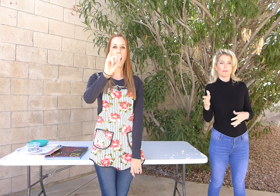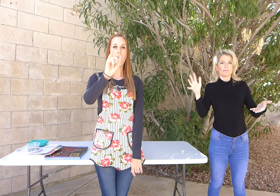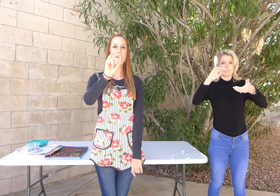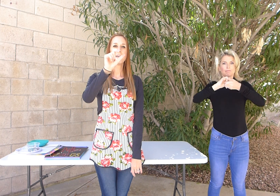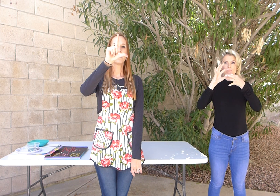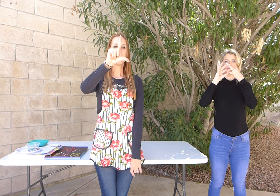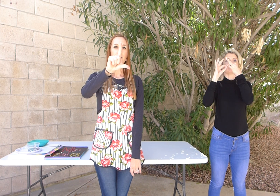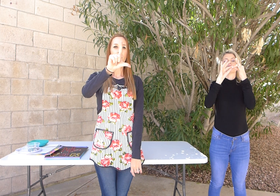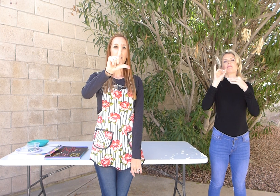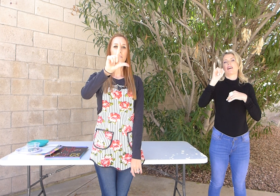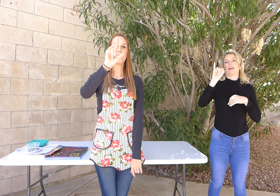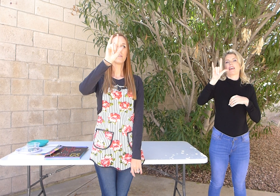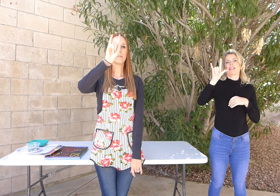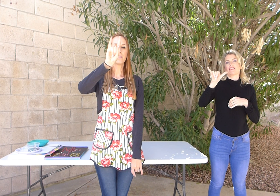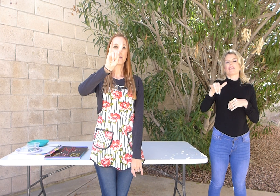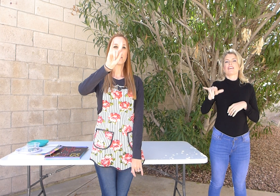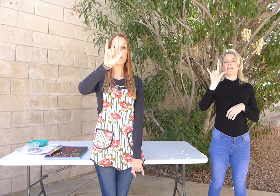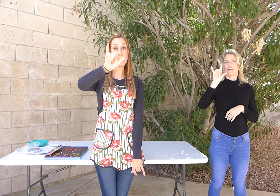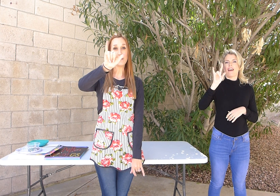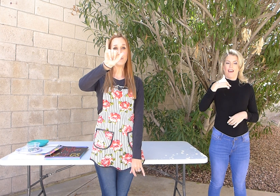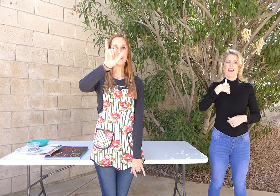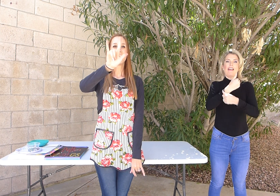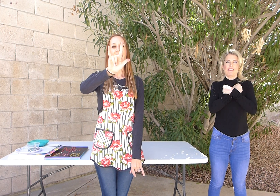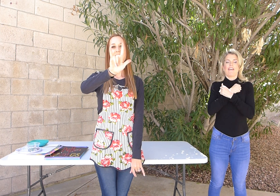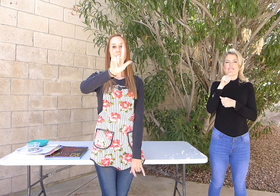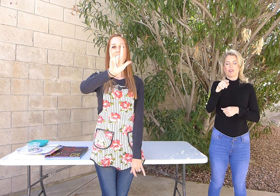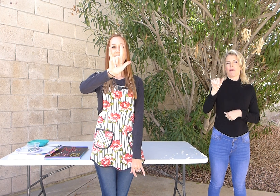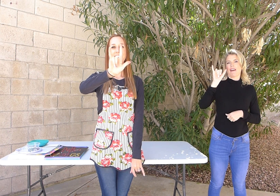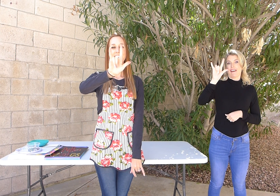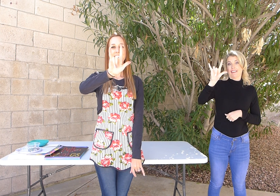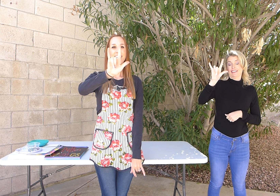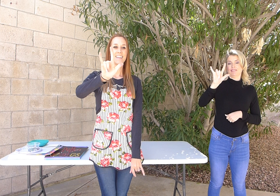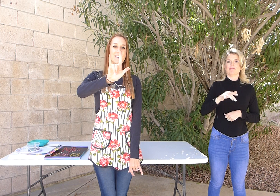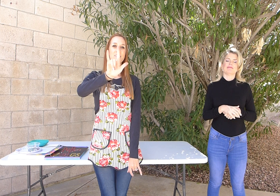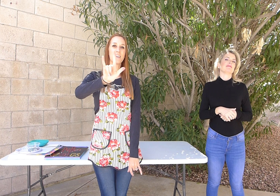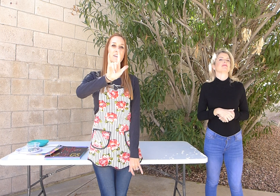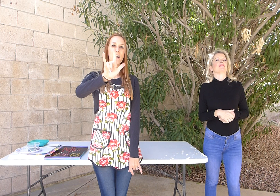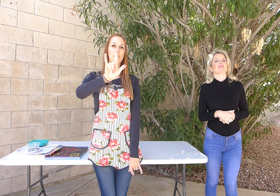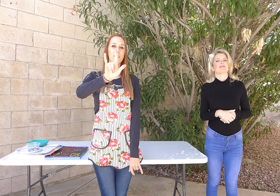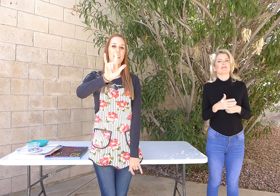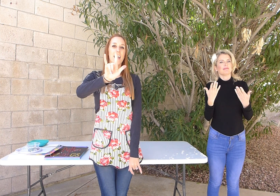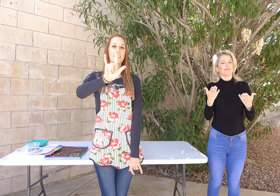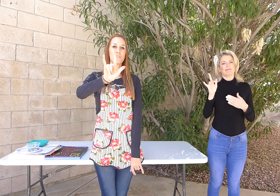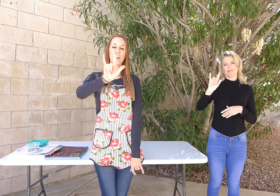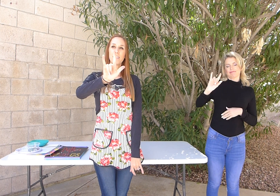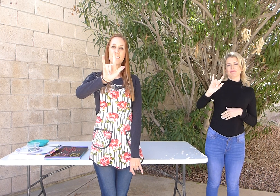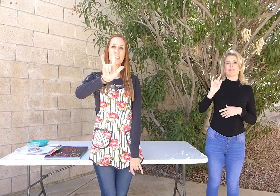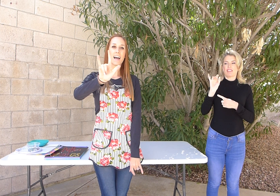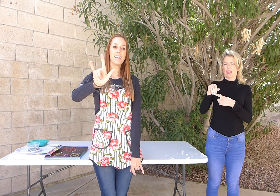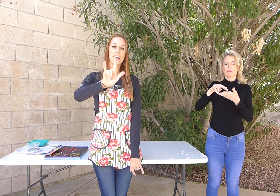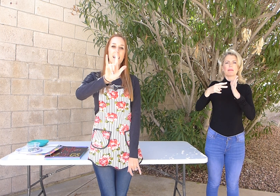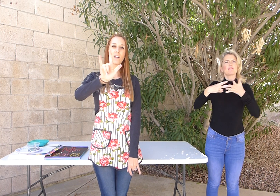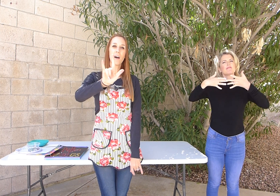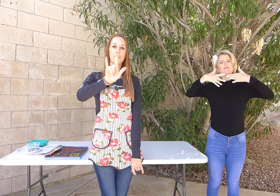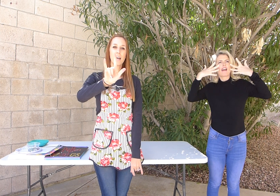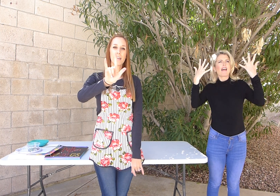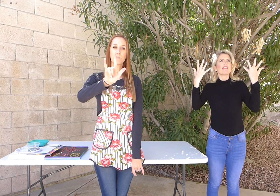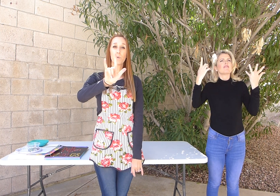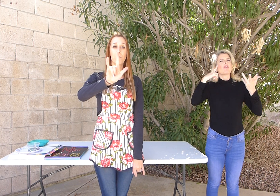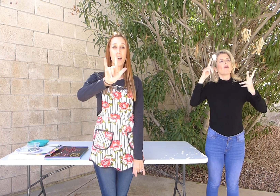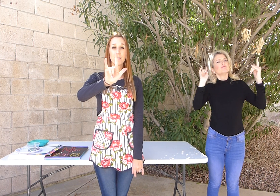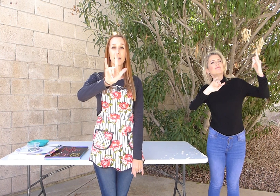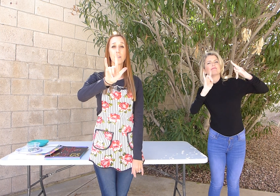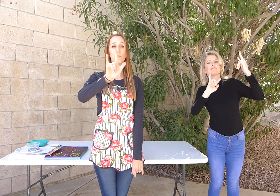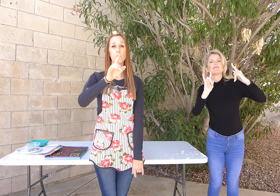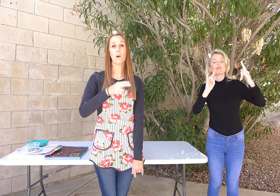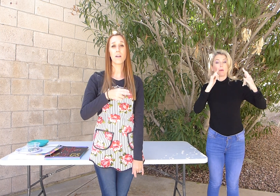you have I, love, you, ILY. So there you go. It's a friendly sign, and a lot of times